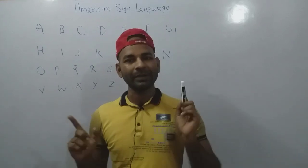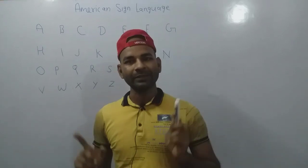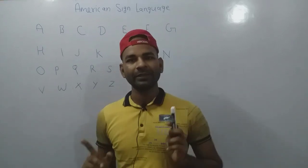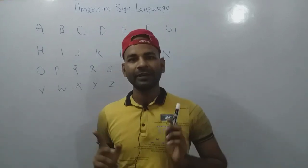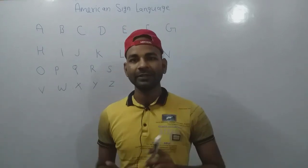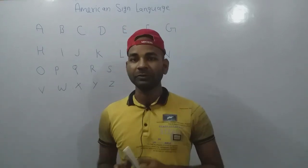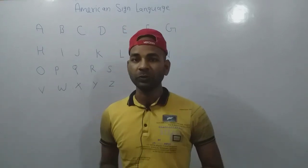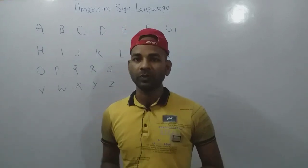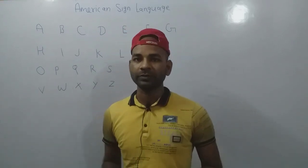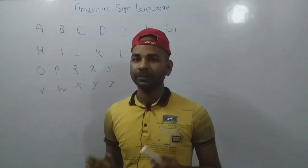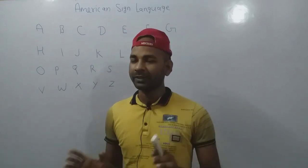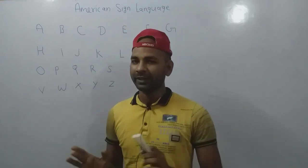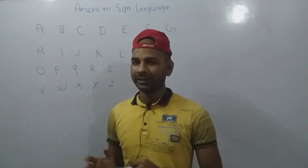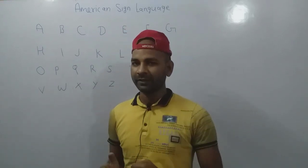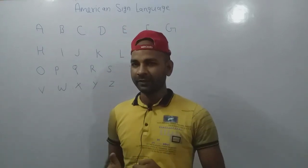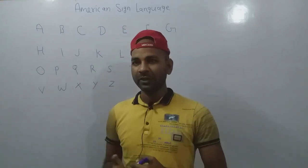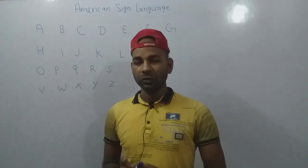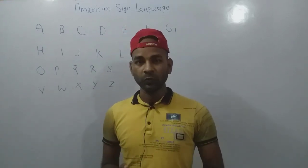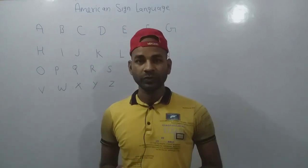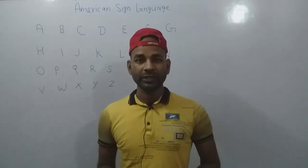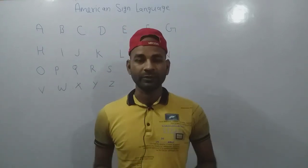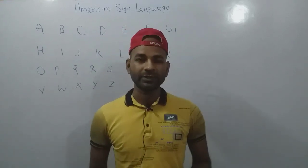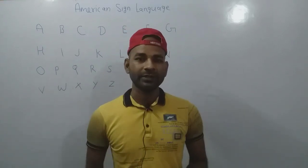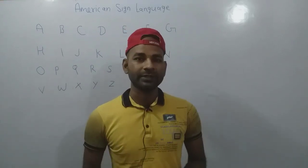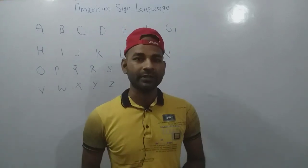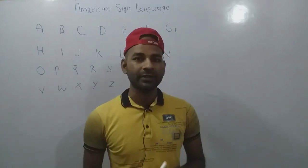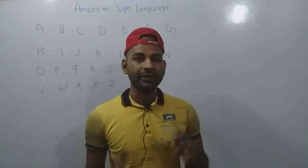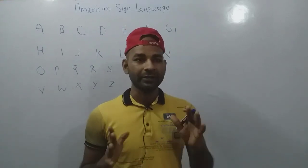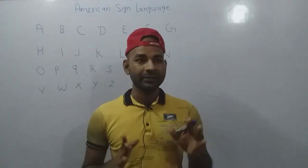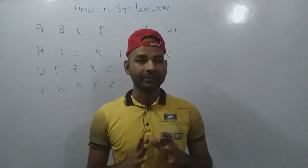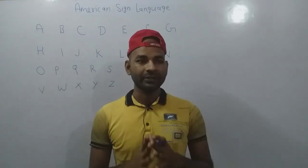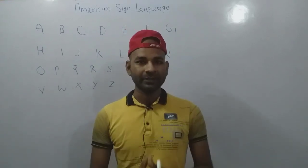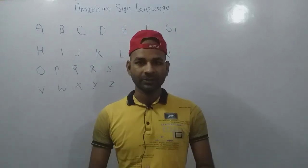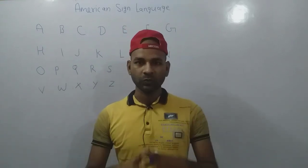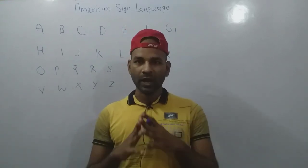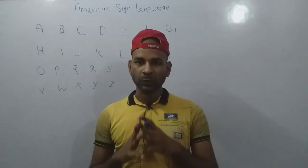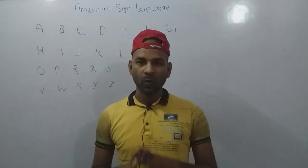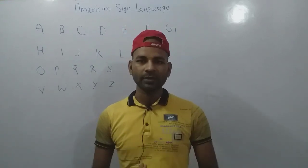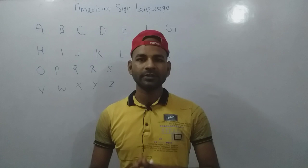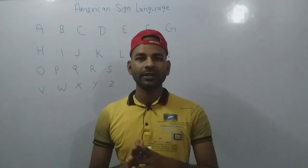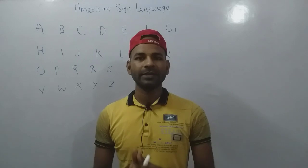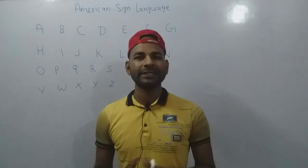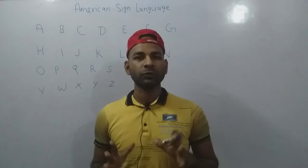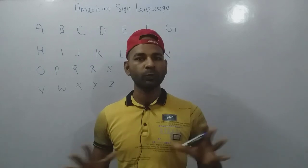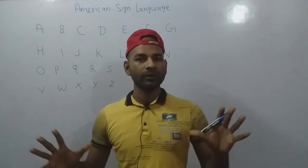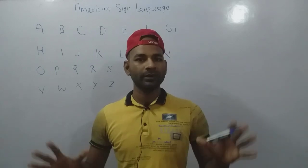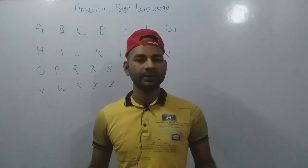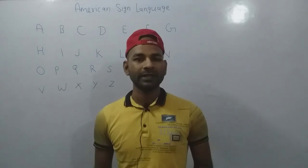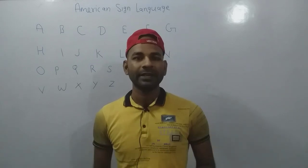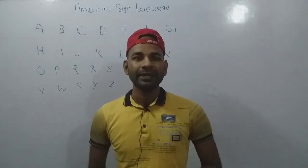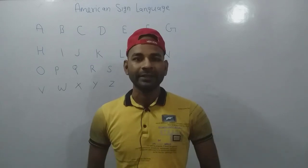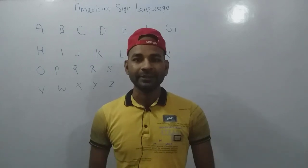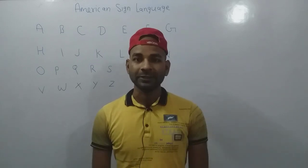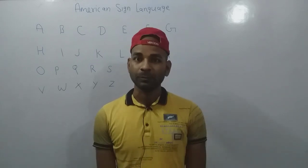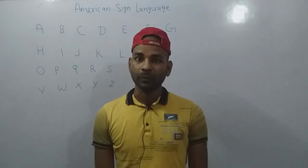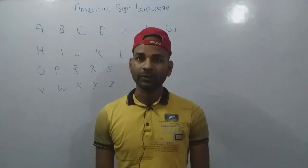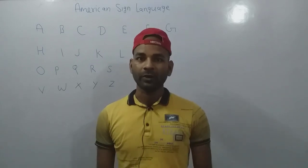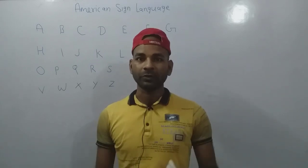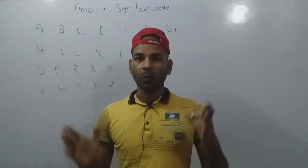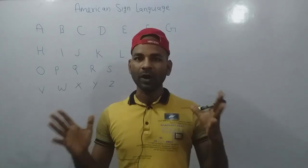other kind of rules and regulations that are related to advanced English, super English, that are spoken on the world